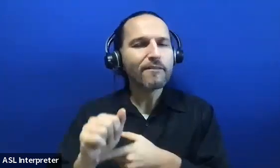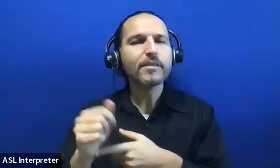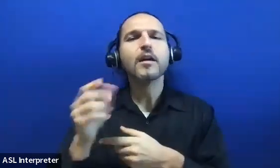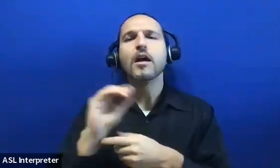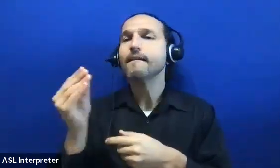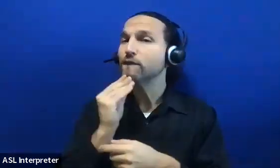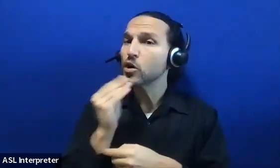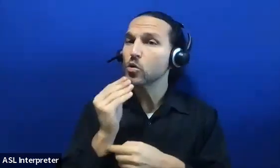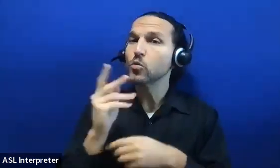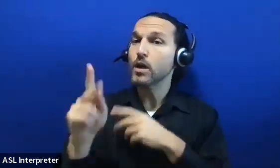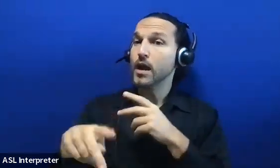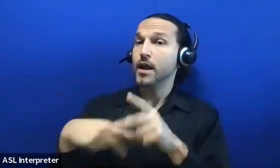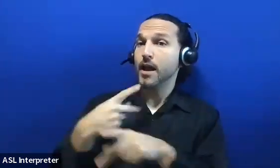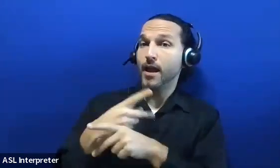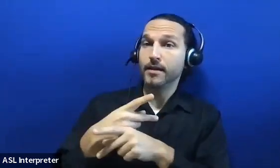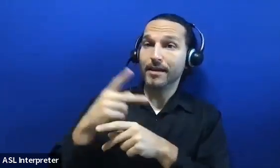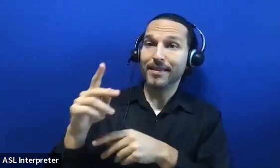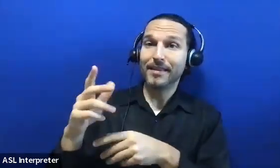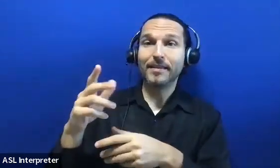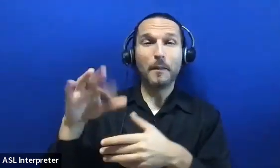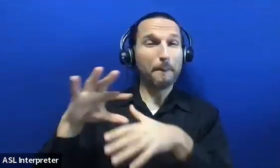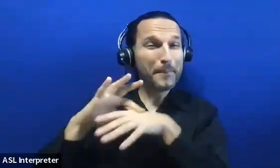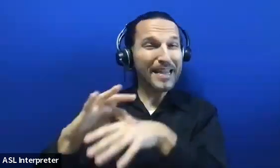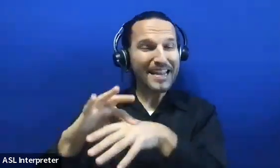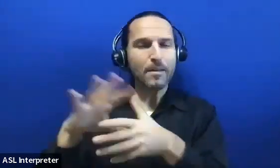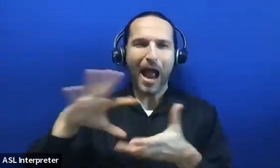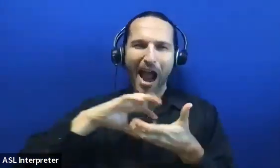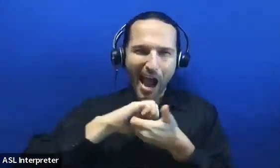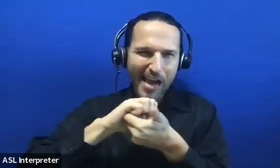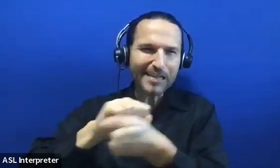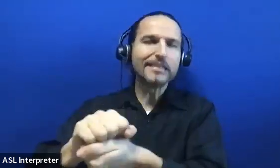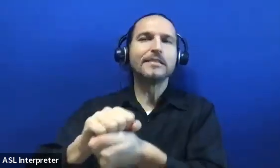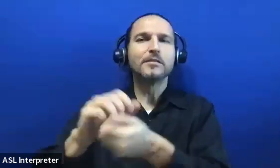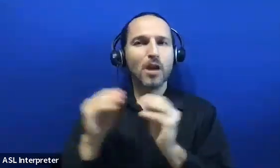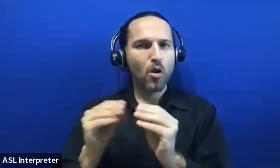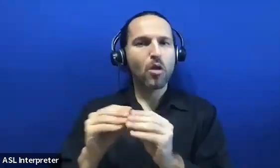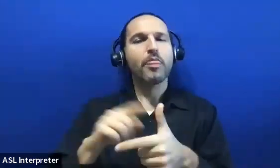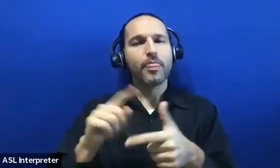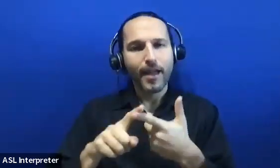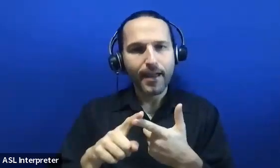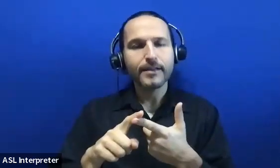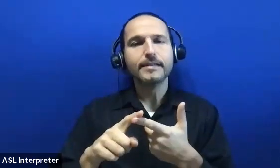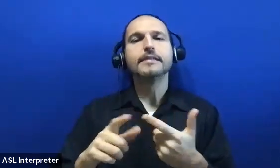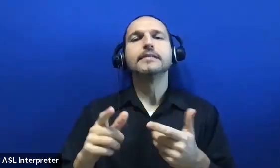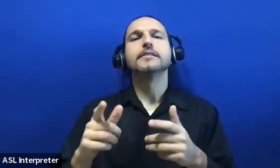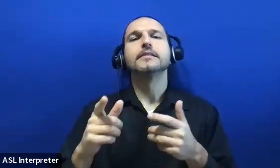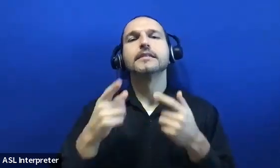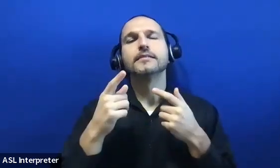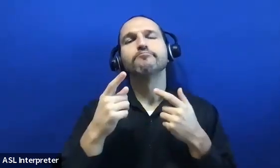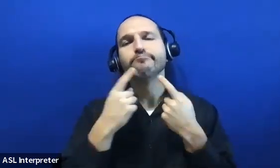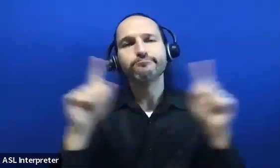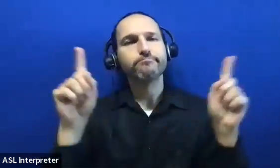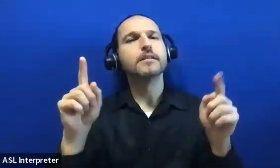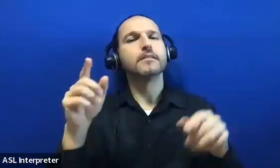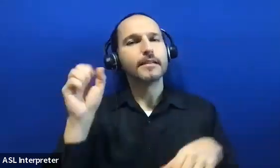food is. If it is something chewy like meat, we have to work on it a lot longer, collect it so that it can be safely swallowed.